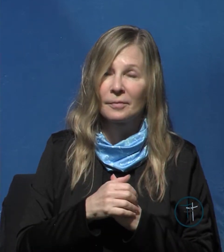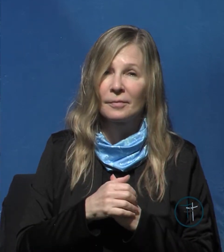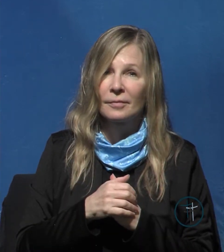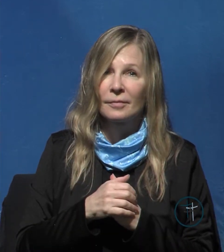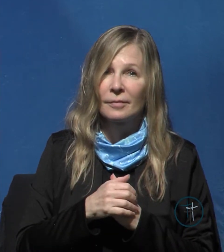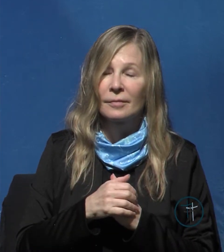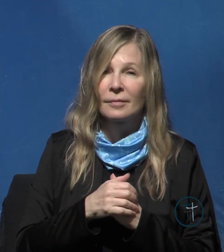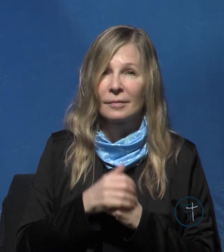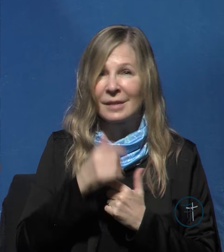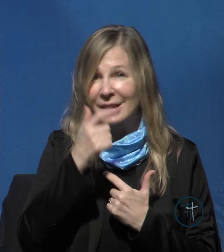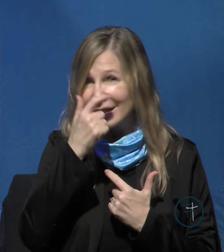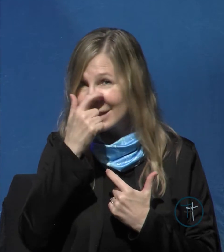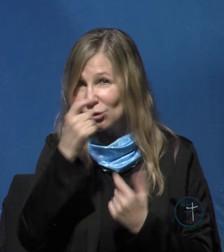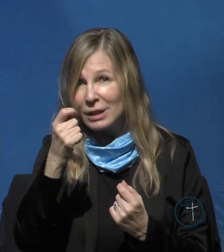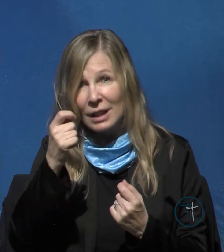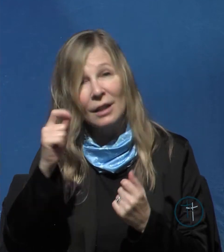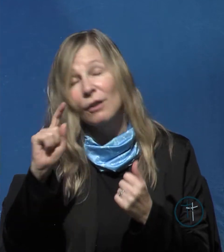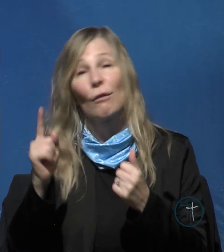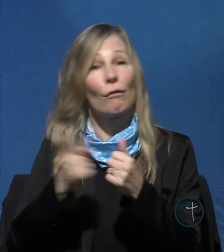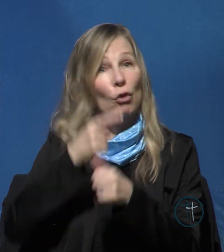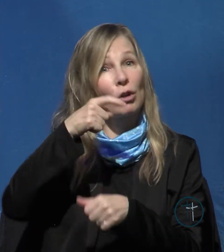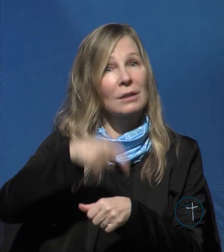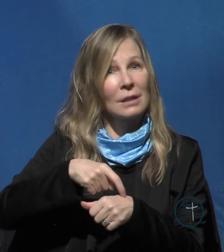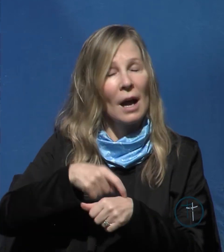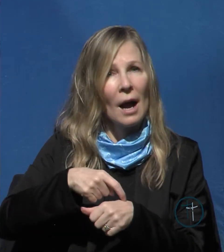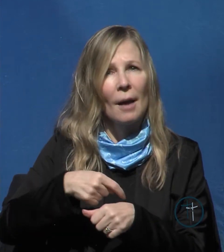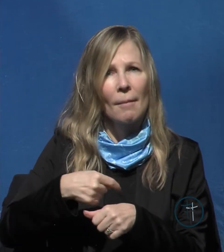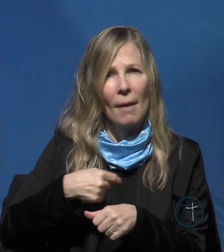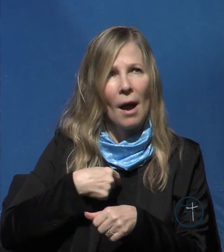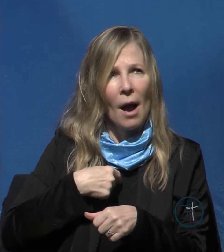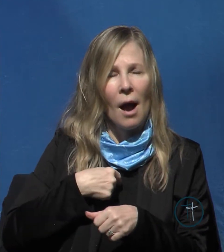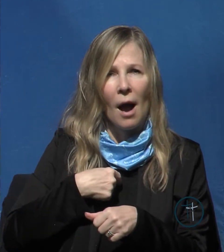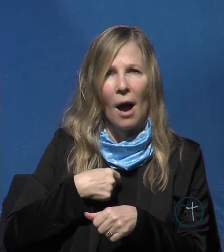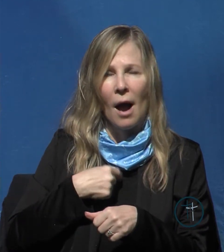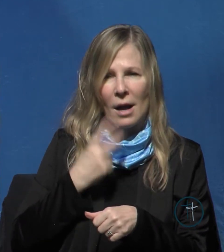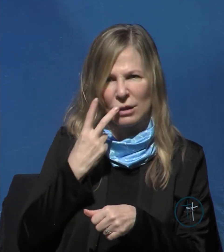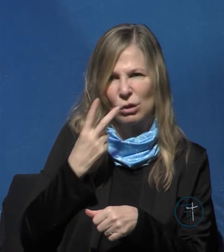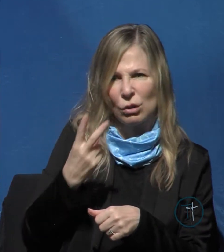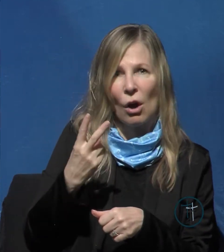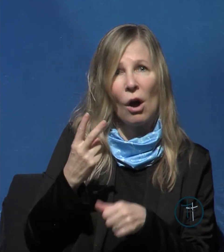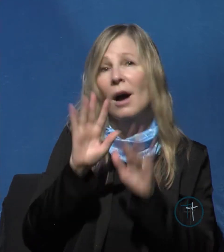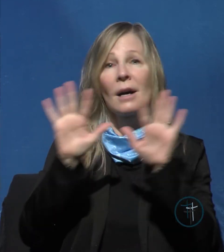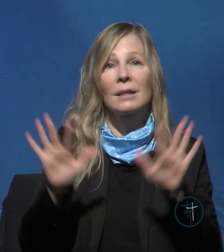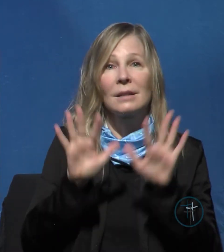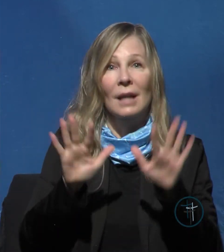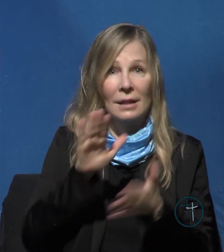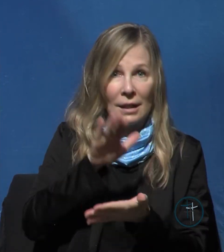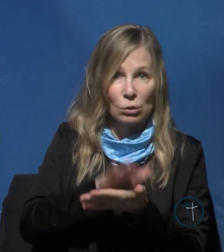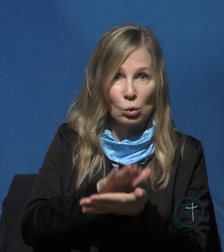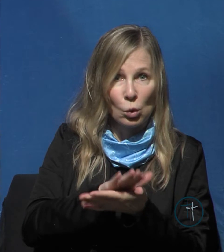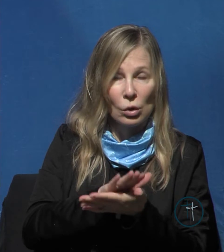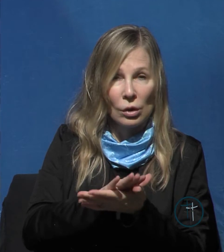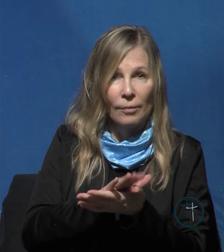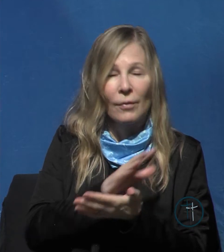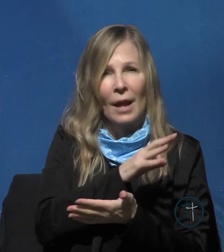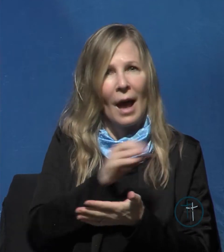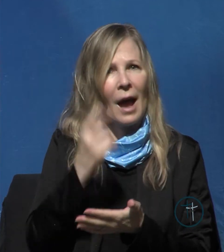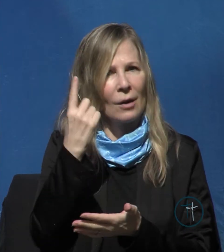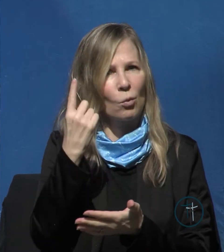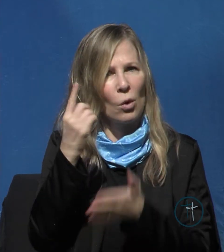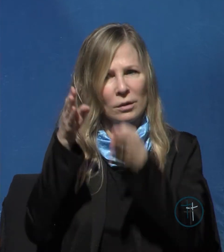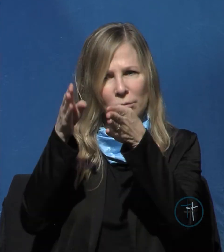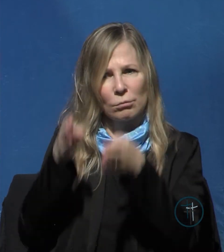It's interesting, the very first time I ever taught the Bible was in a Sunday school class at our church in Fresno, and that's the text I was given to teach.